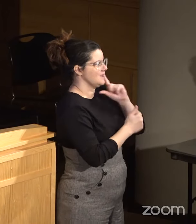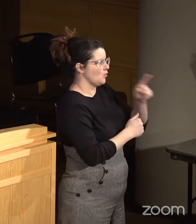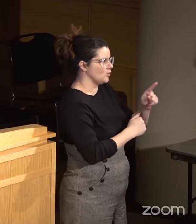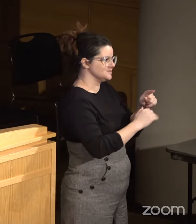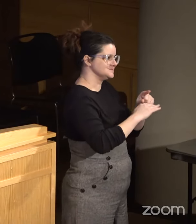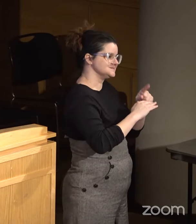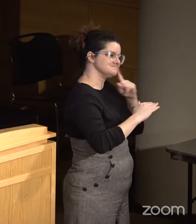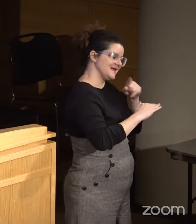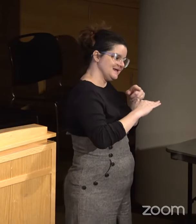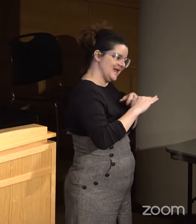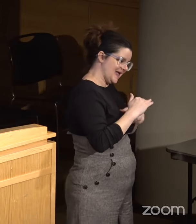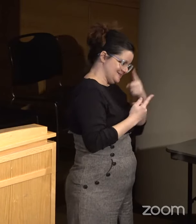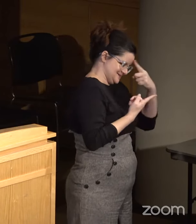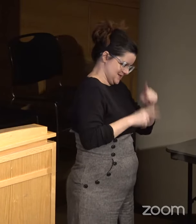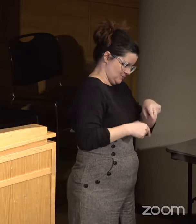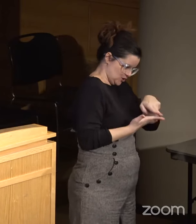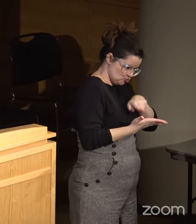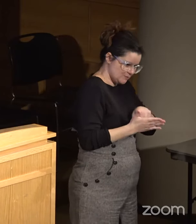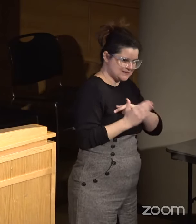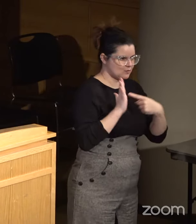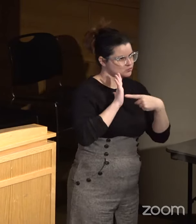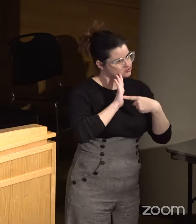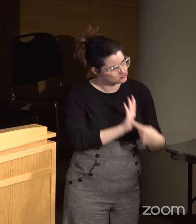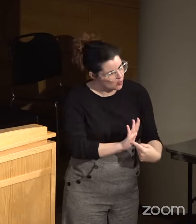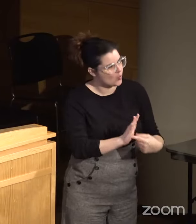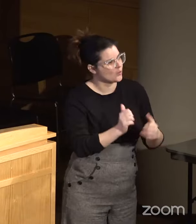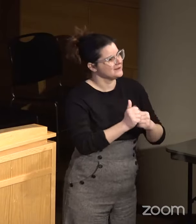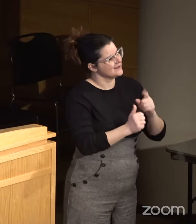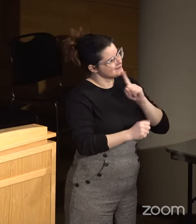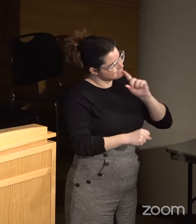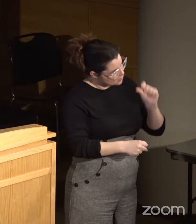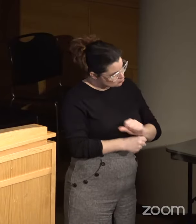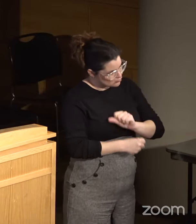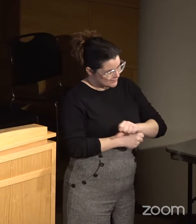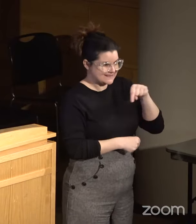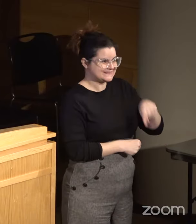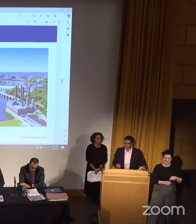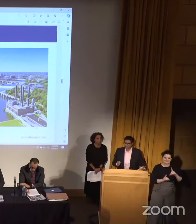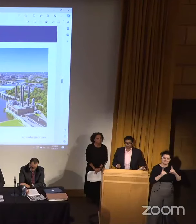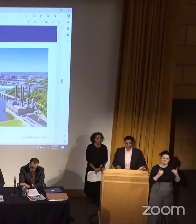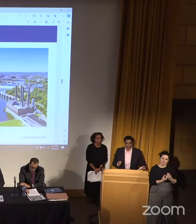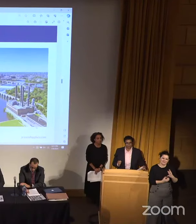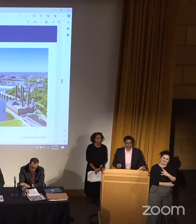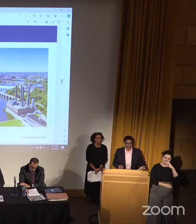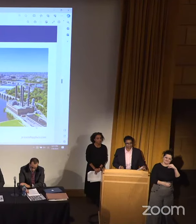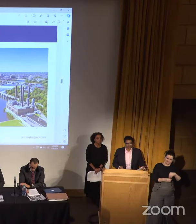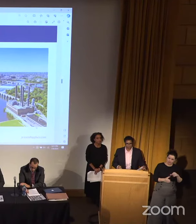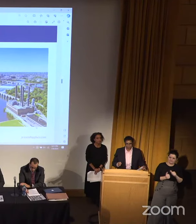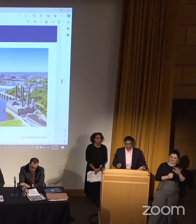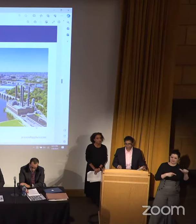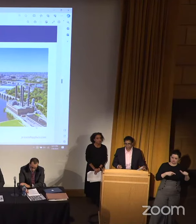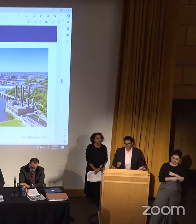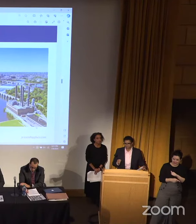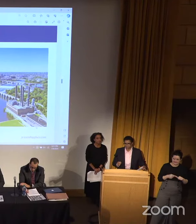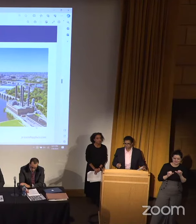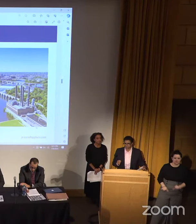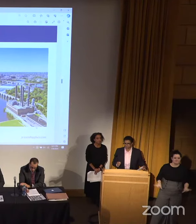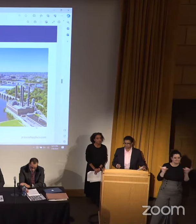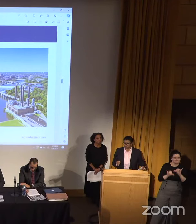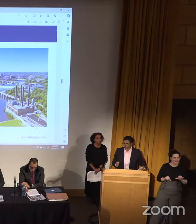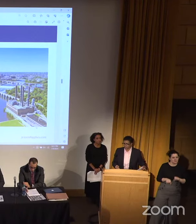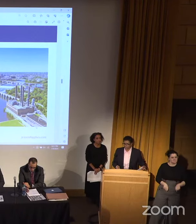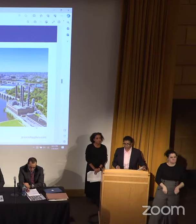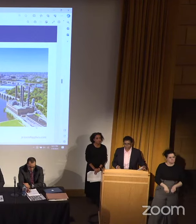the settlement agreement which identified and concluded that this department engaged in a pattern and practice of violating the